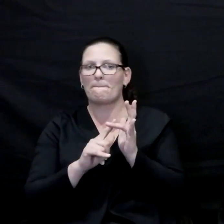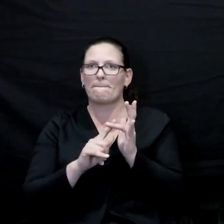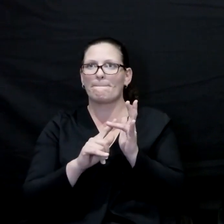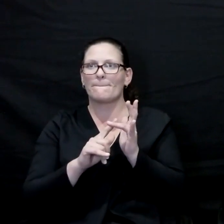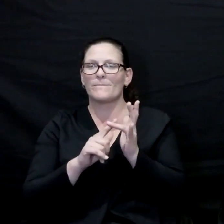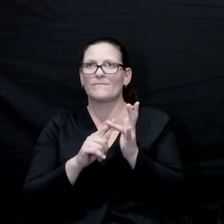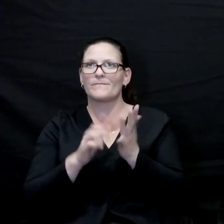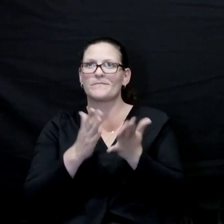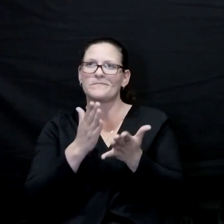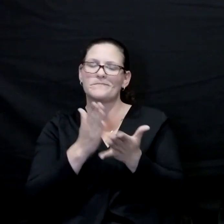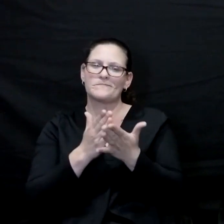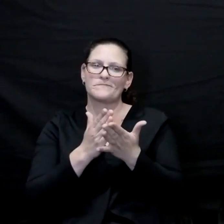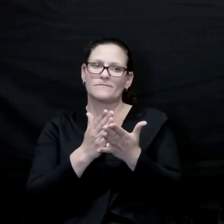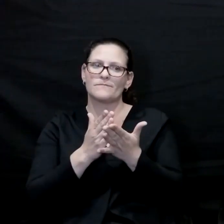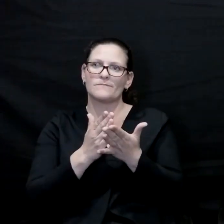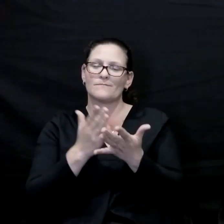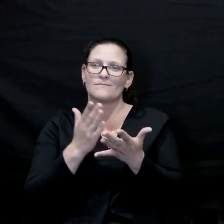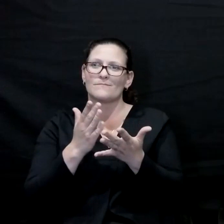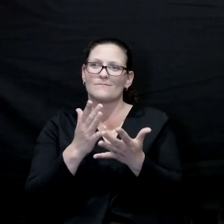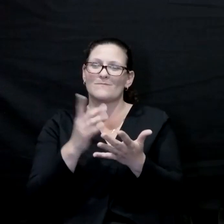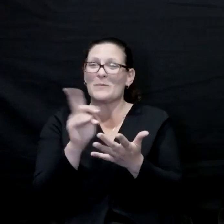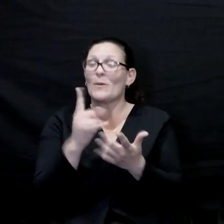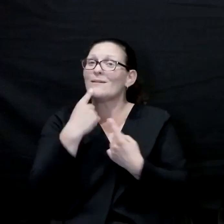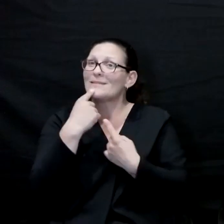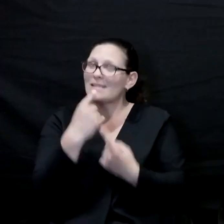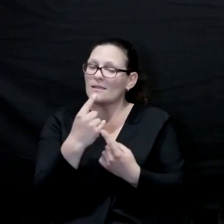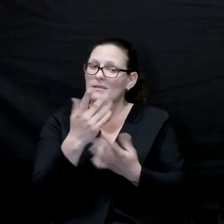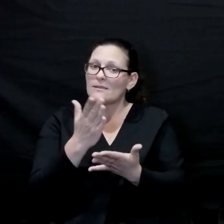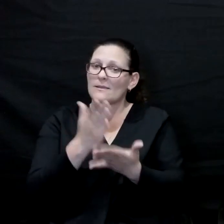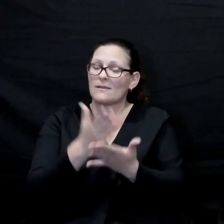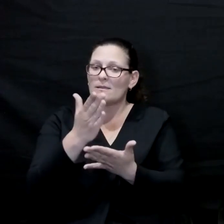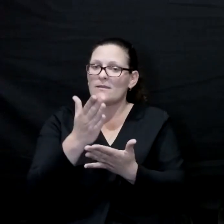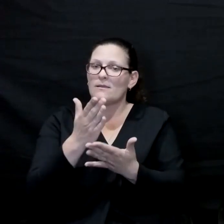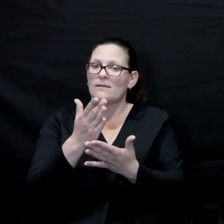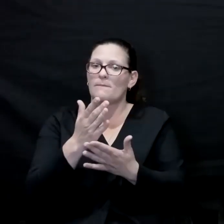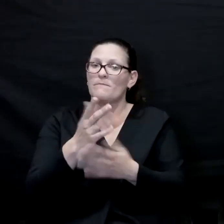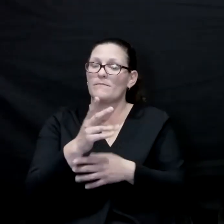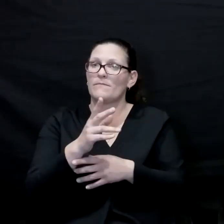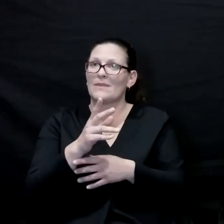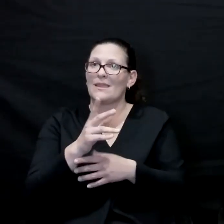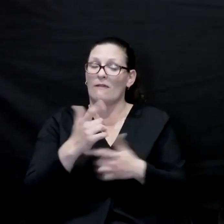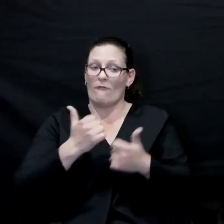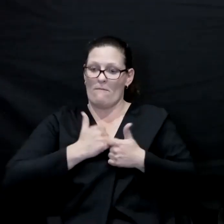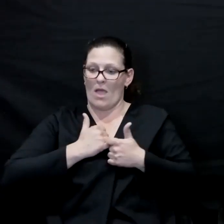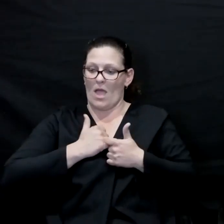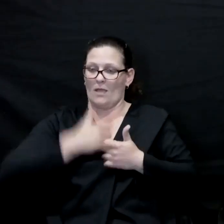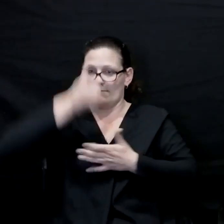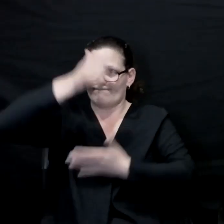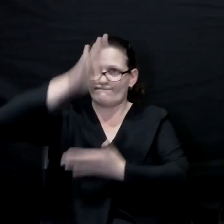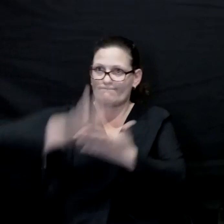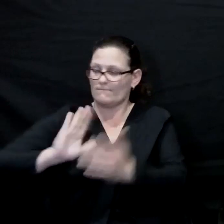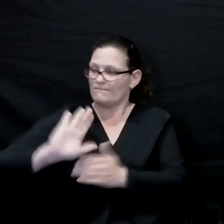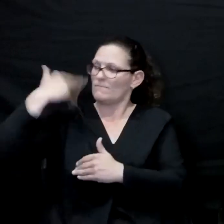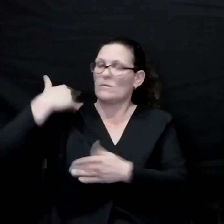I guess what I'm saying, both as a former planner and also as a lawyer and also